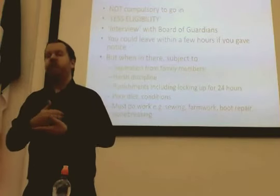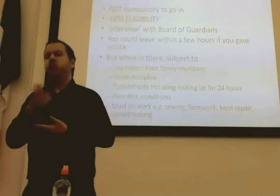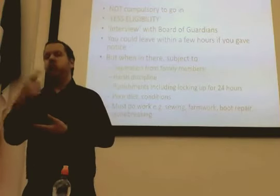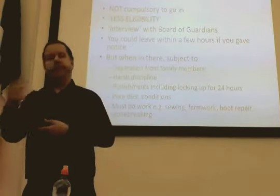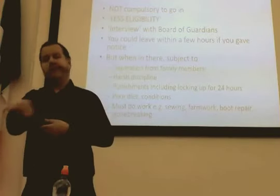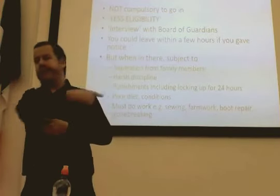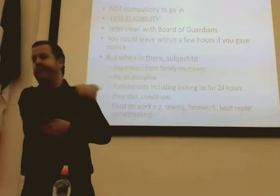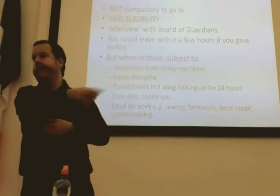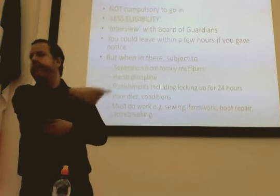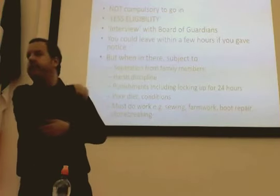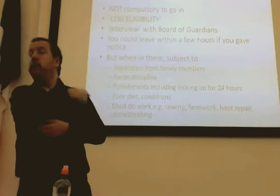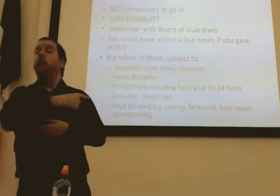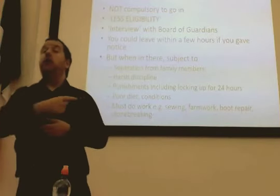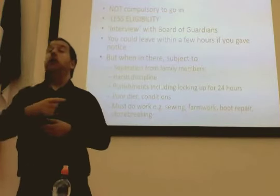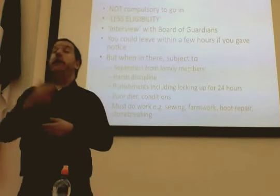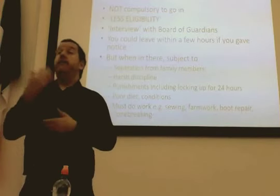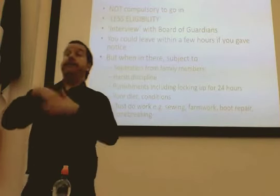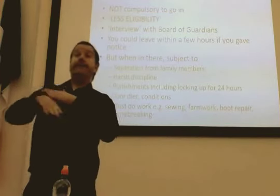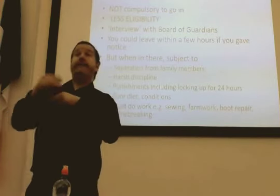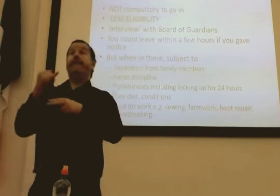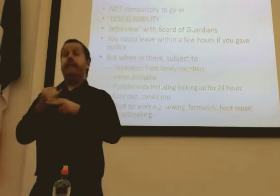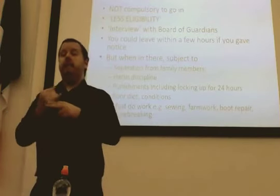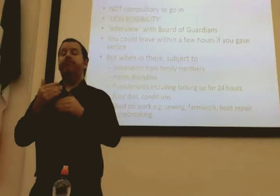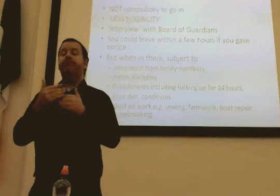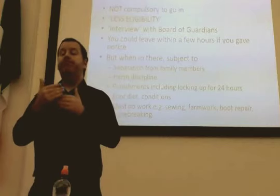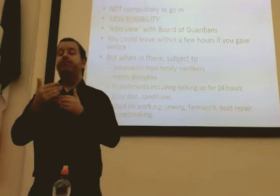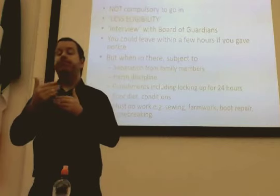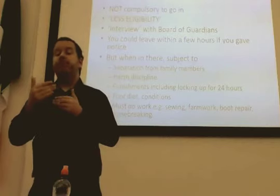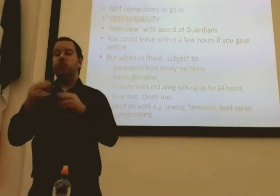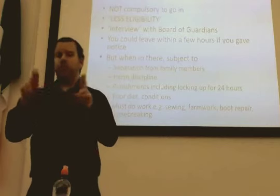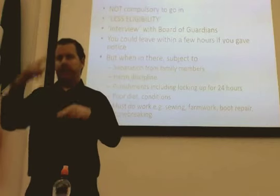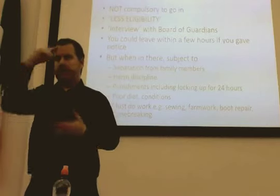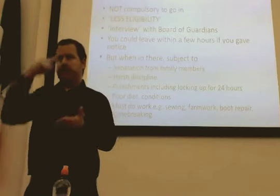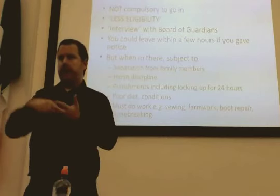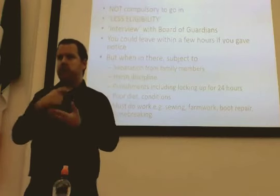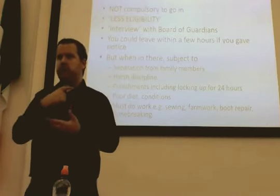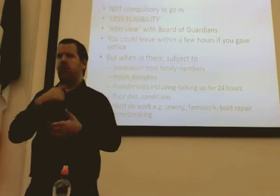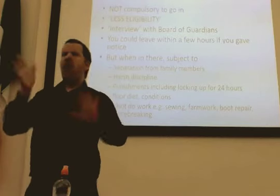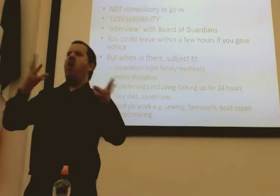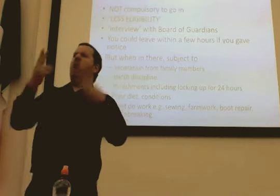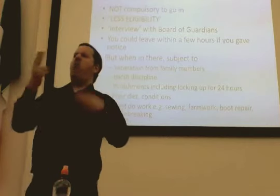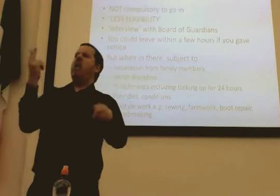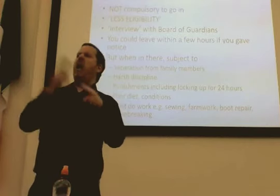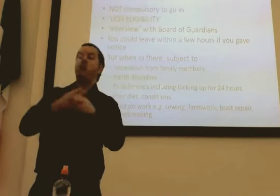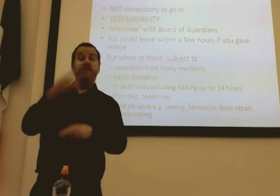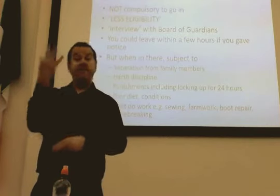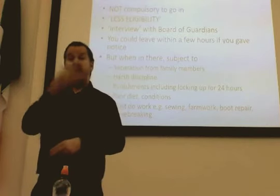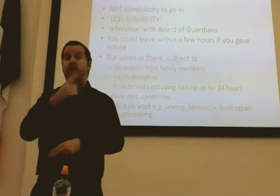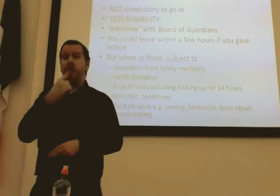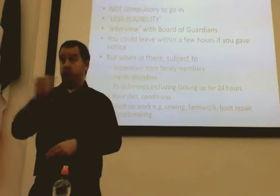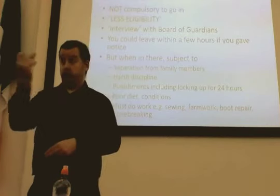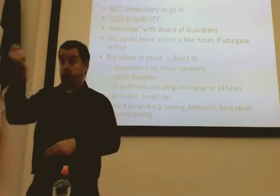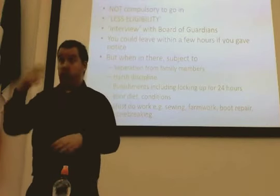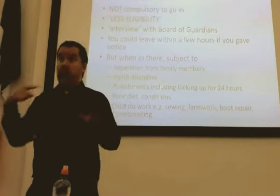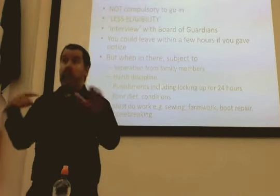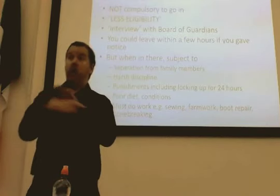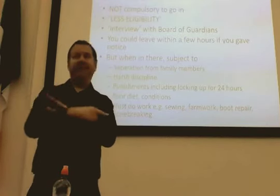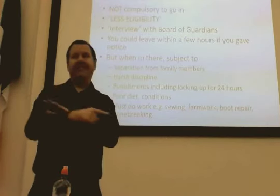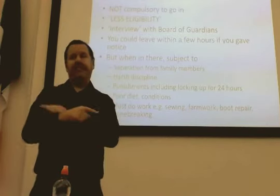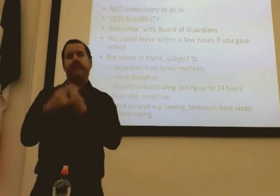And after the deliberations, they would decide whether you were allowed into the workhouse or not. And then if you wanted to get